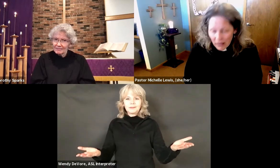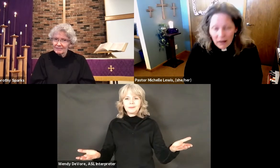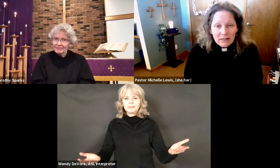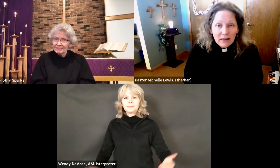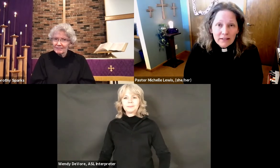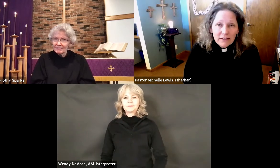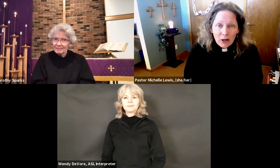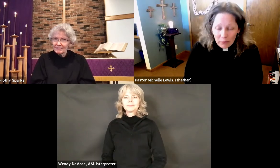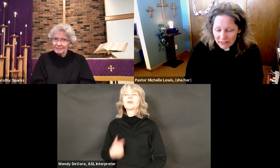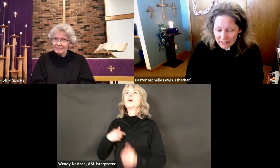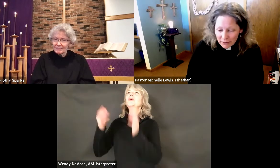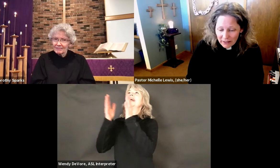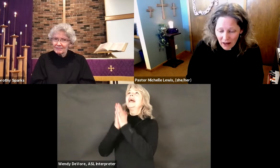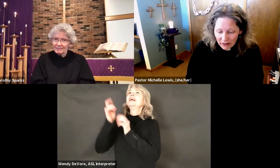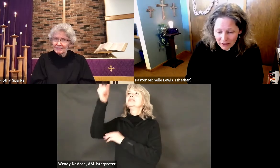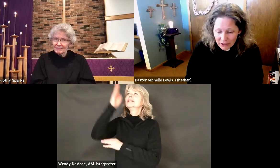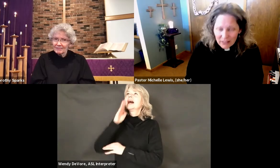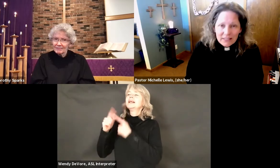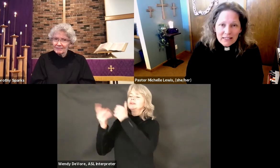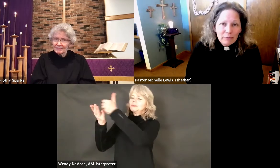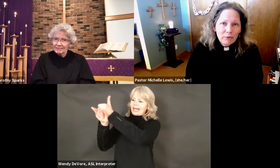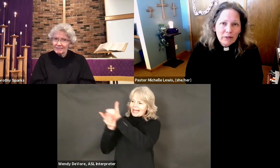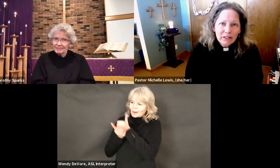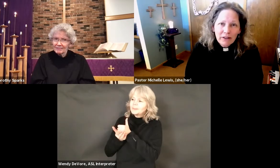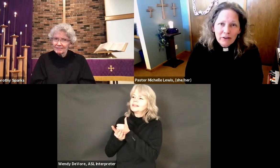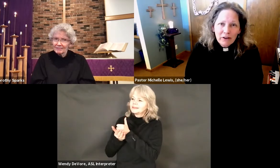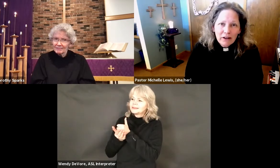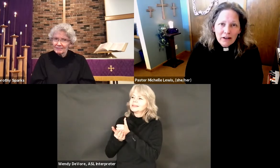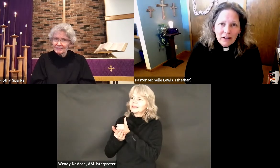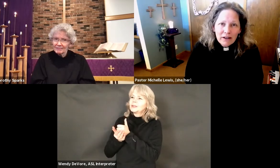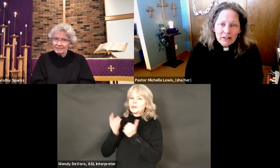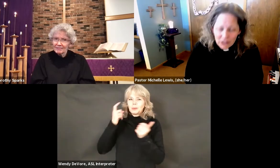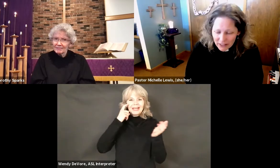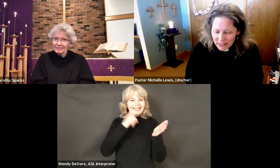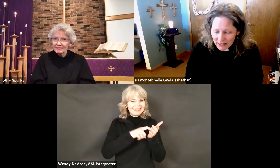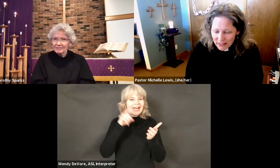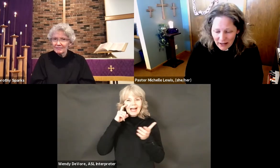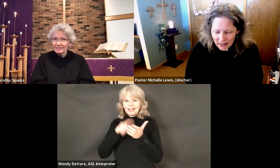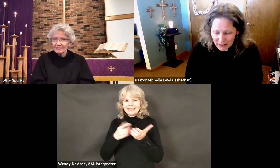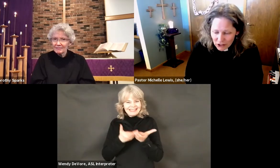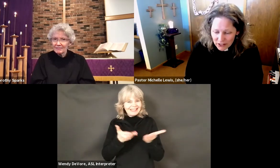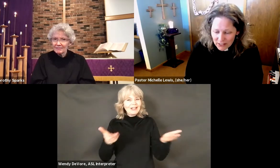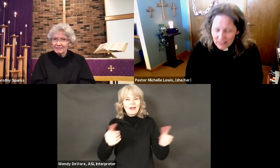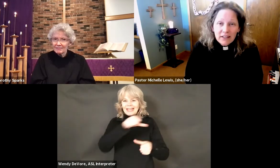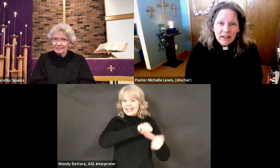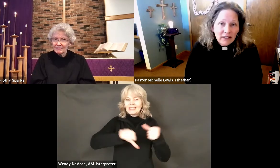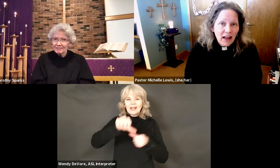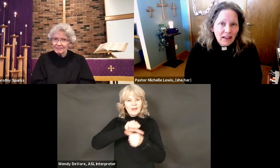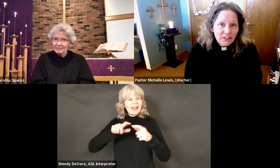We ask God to help us to acknowledge and accept one another just as